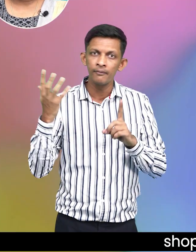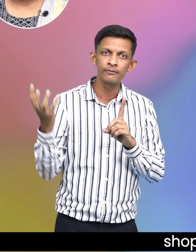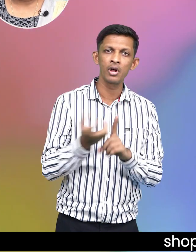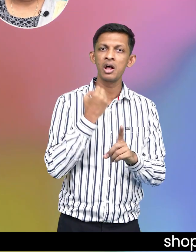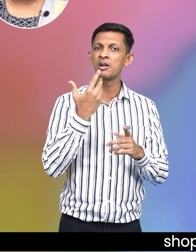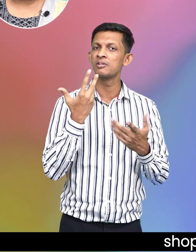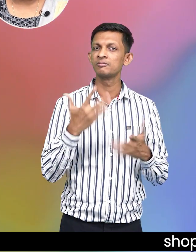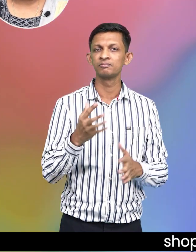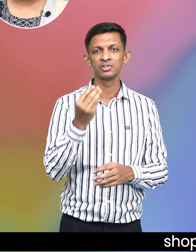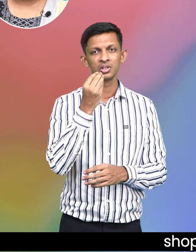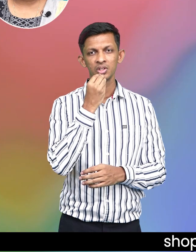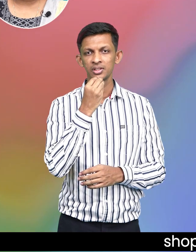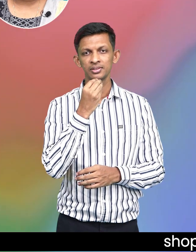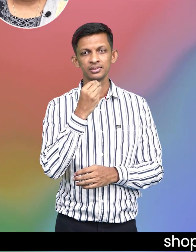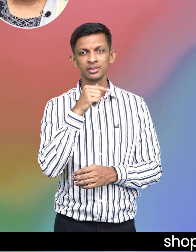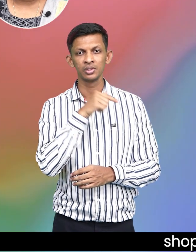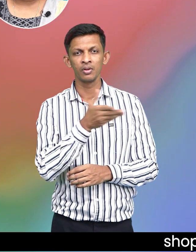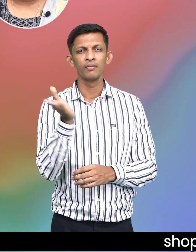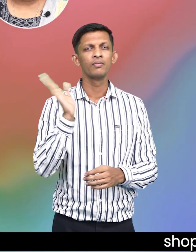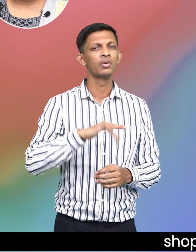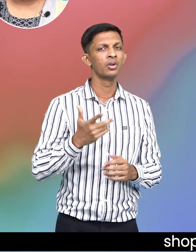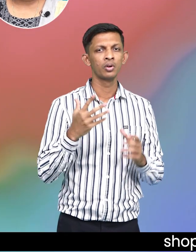at their workplaces.